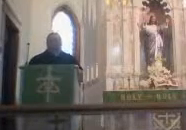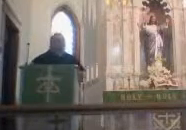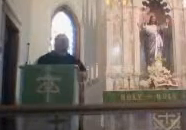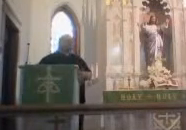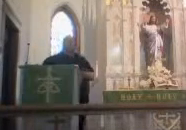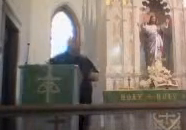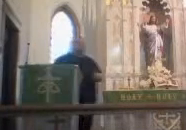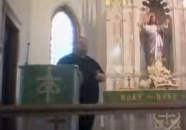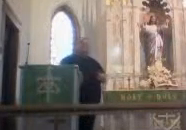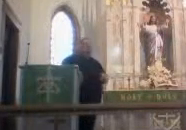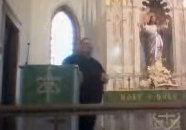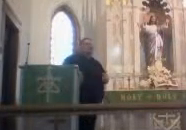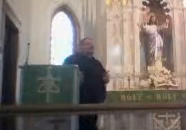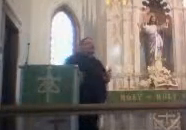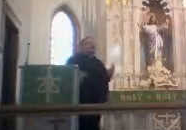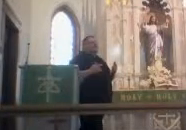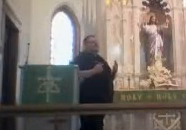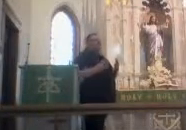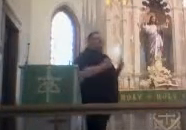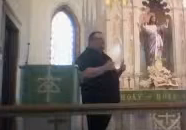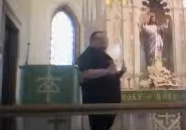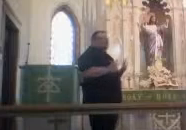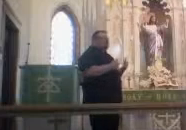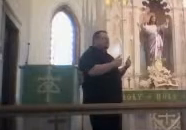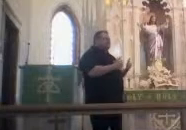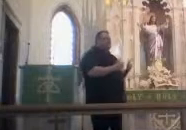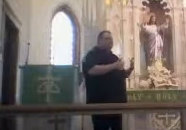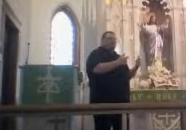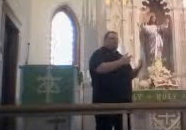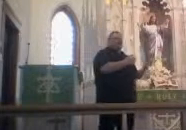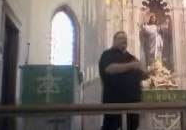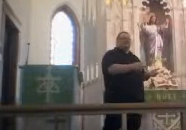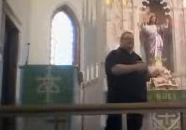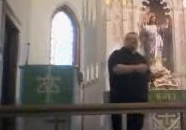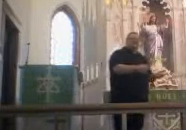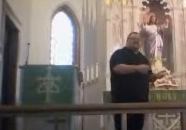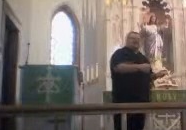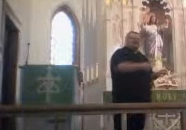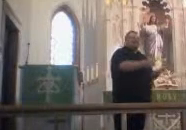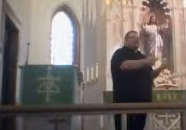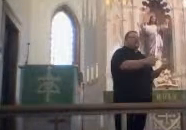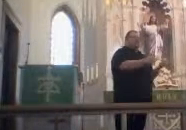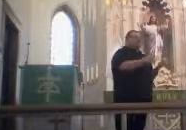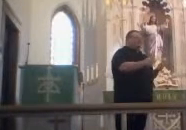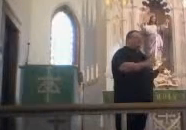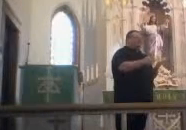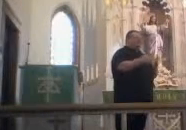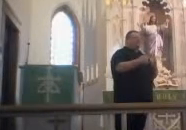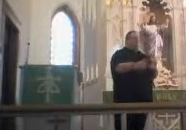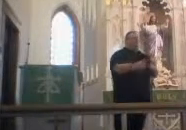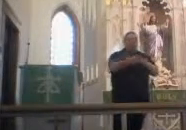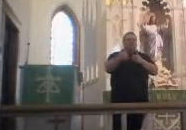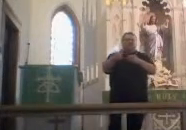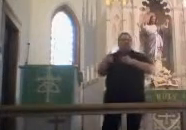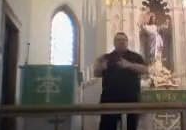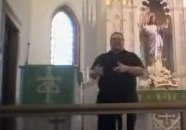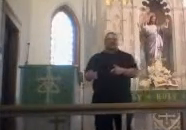him. We need to let facts shape our feelings and not feelings, shape, or